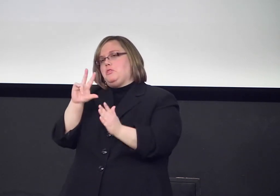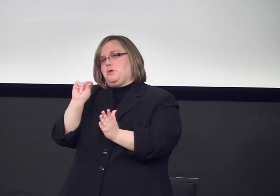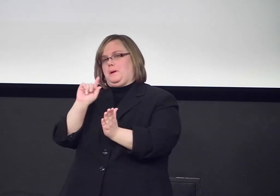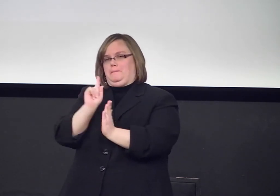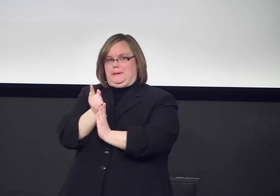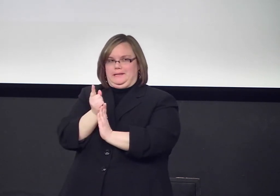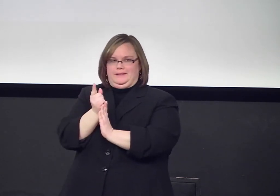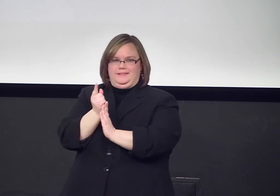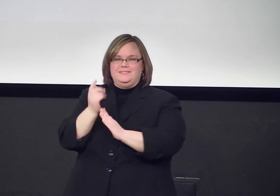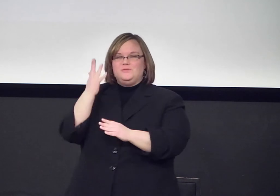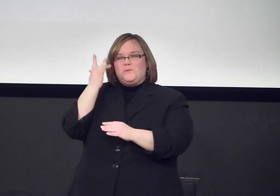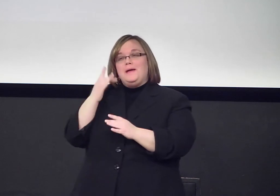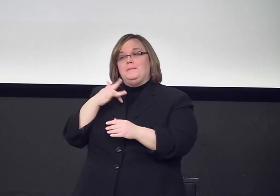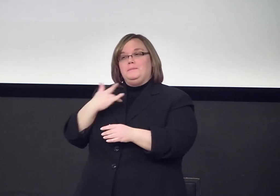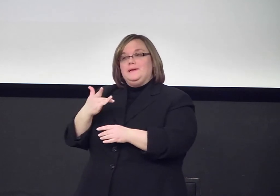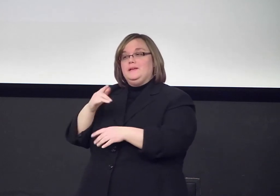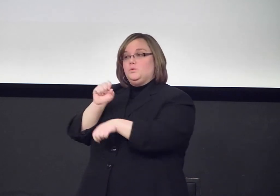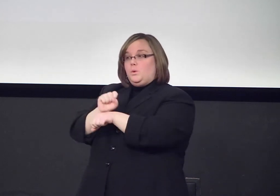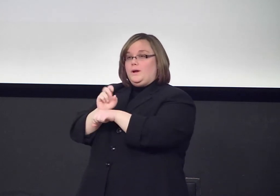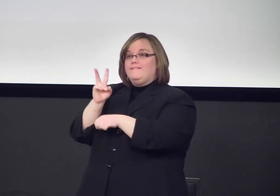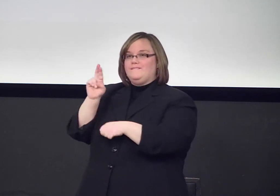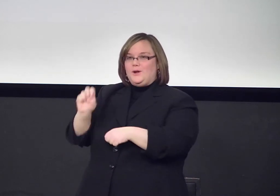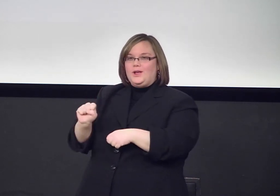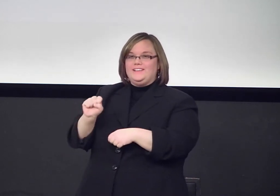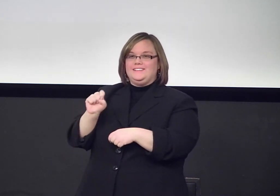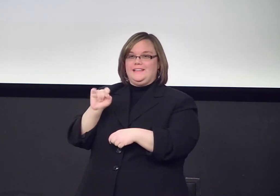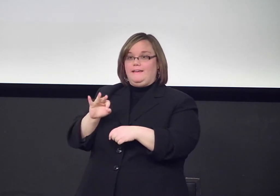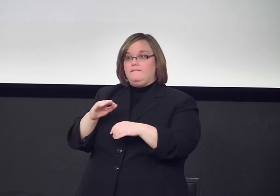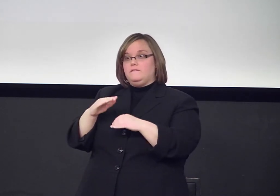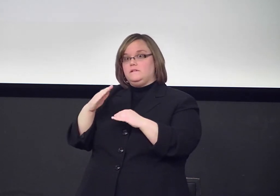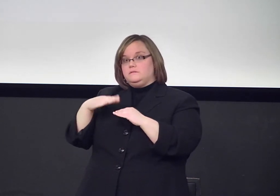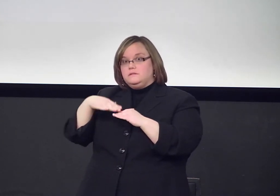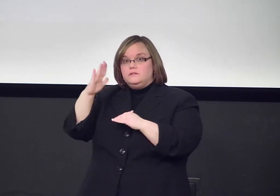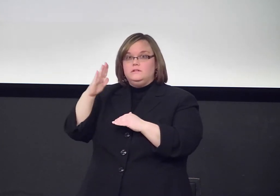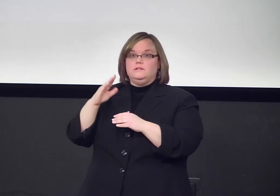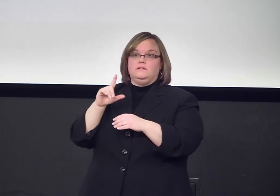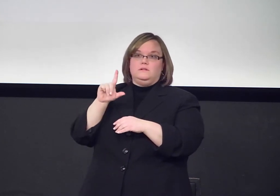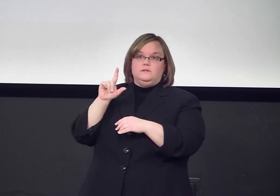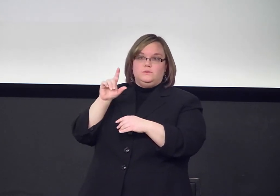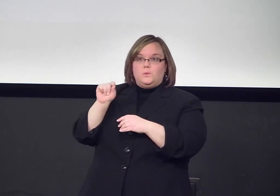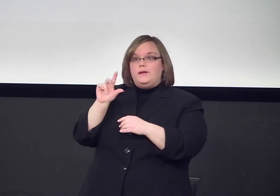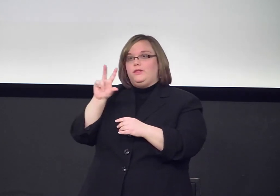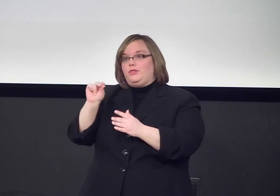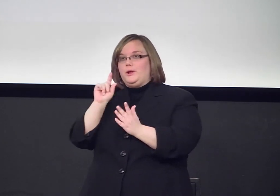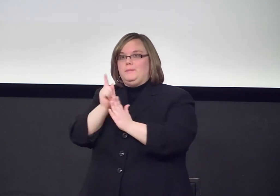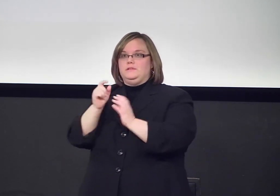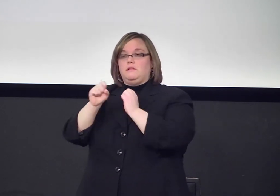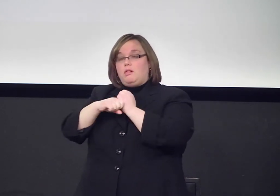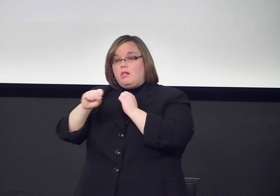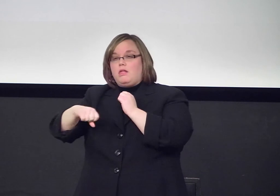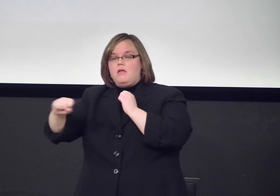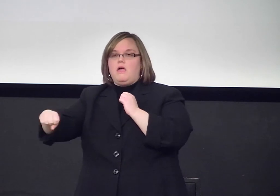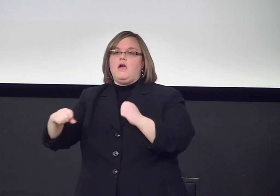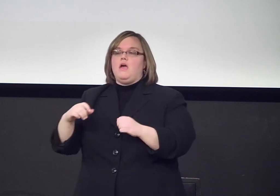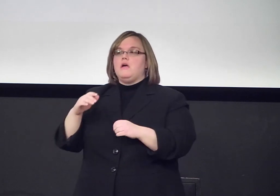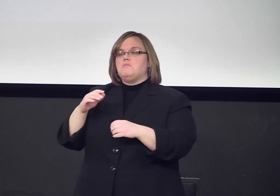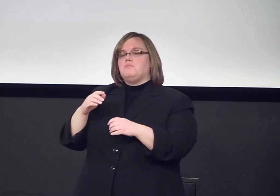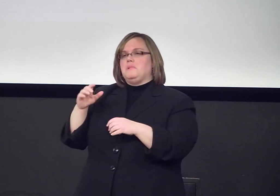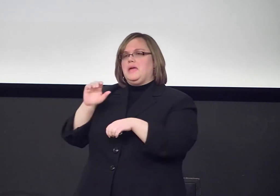And I had asked for them to have their calls last up to 30 minutes. Certainly we know that for interpreters,